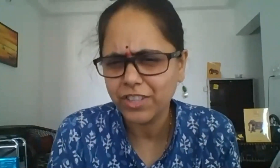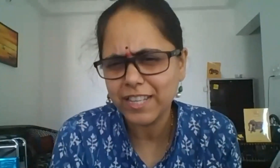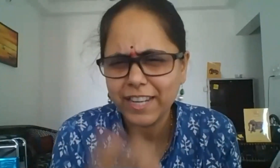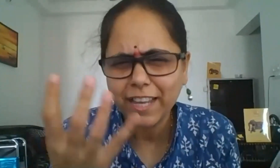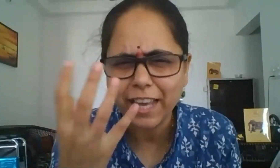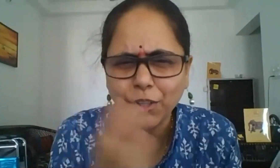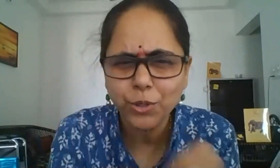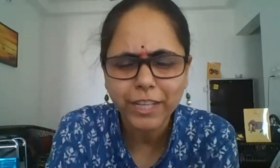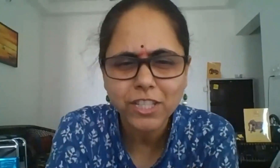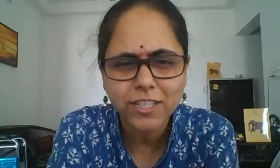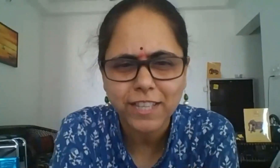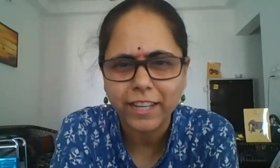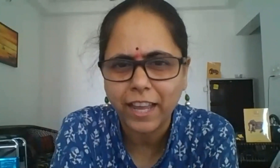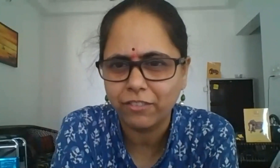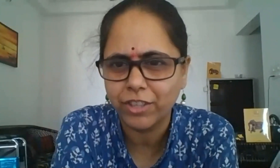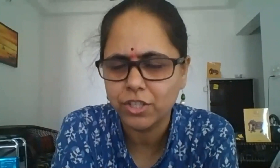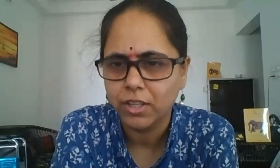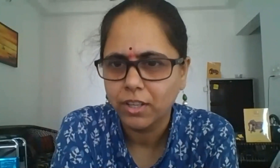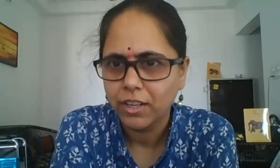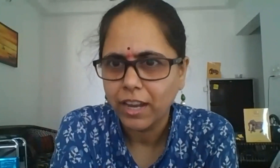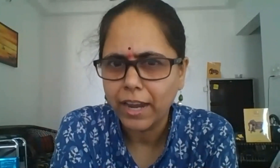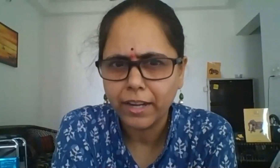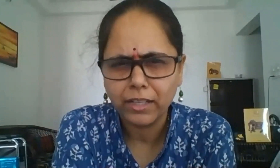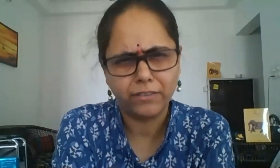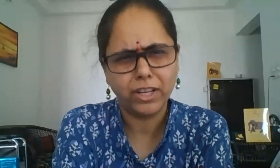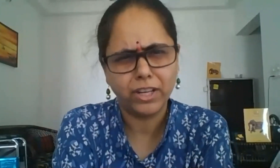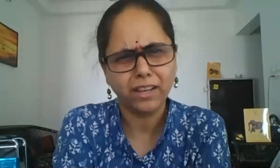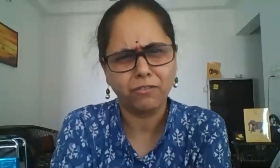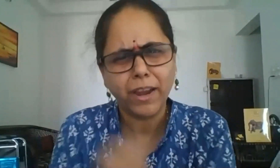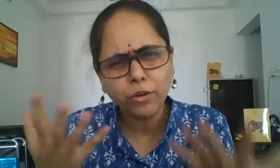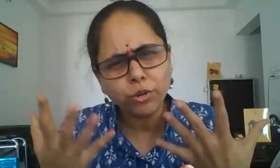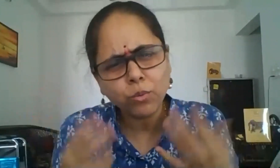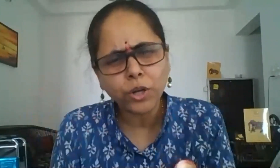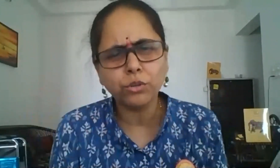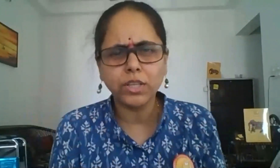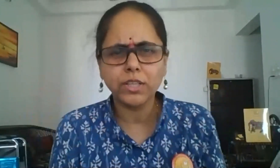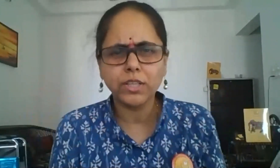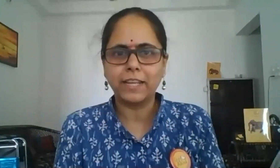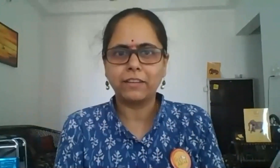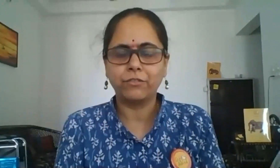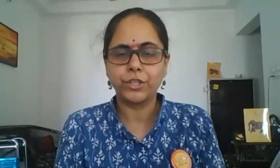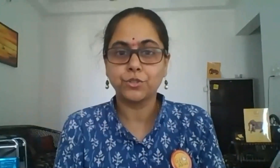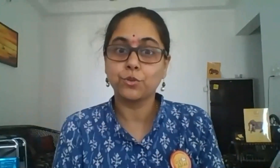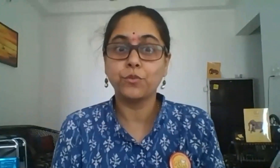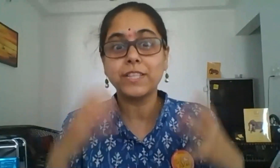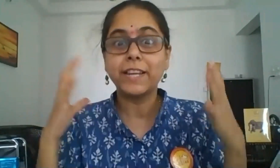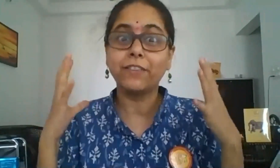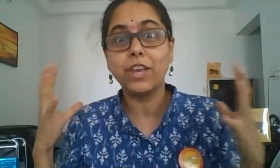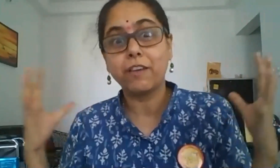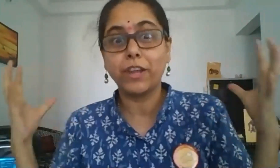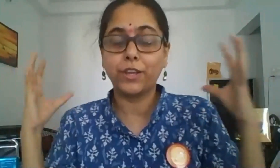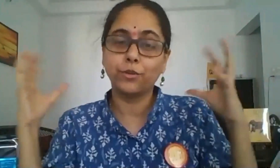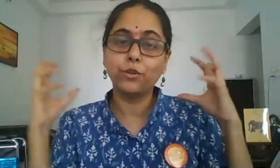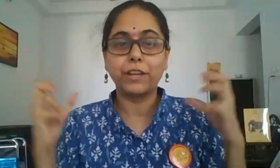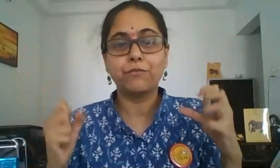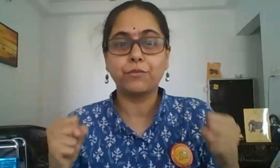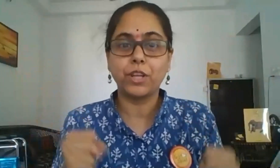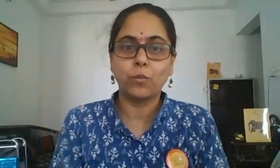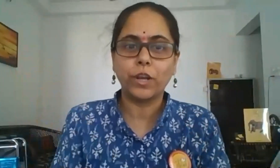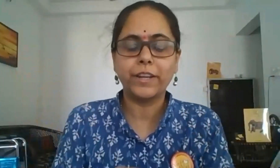said, hey, can you teach us sign language? And they were like, why do you want to learn sign language? So we said, hey, we have like, 10, 15